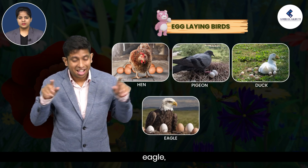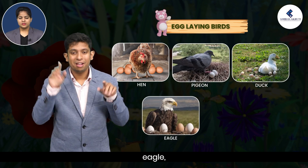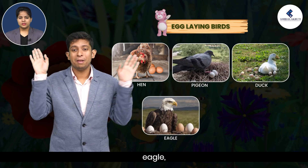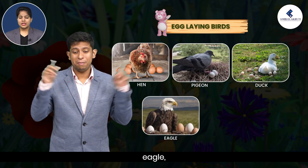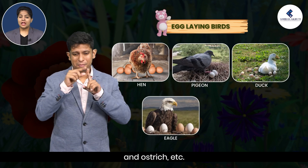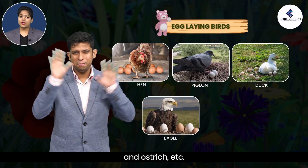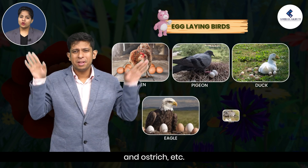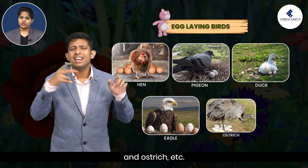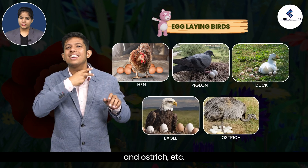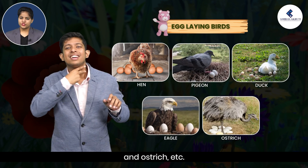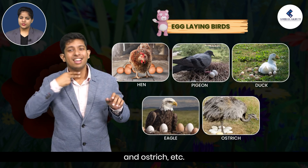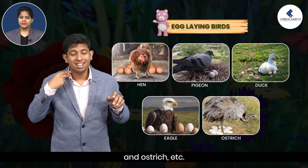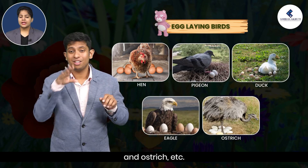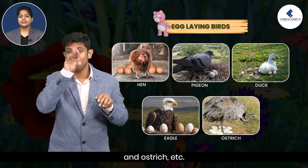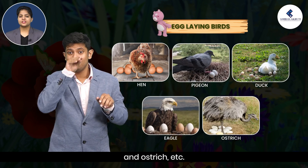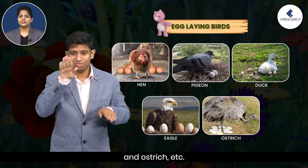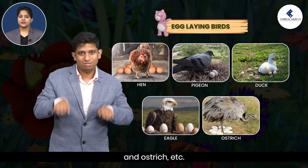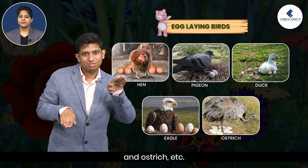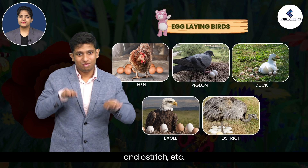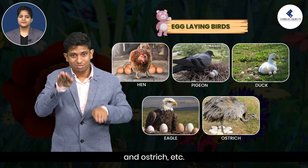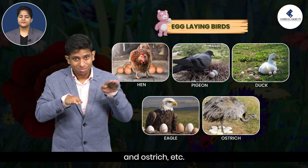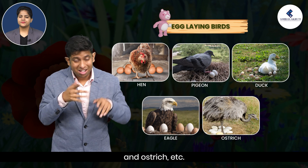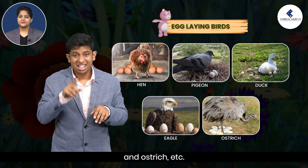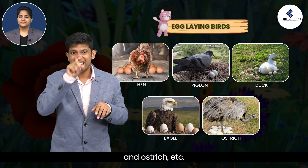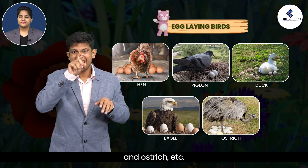eagle, and ostrich, etc.